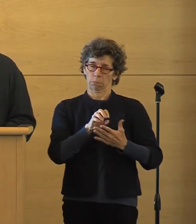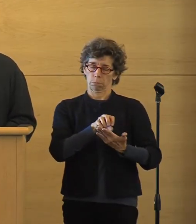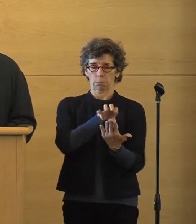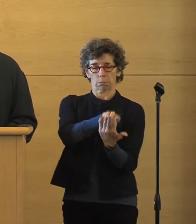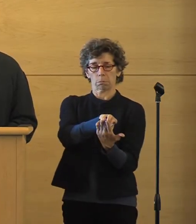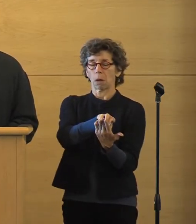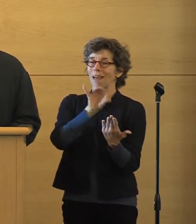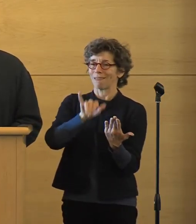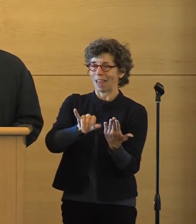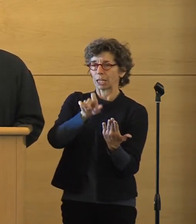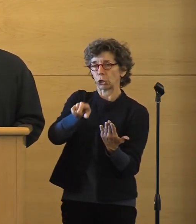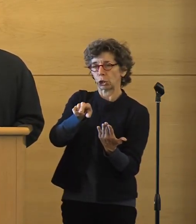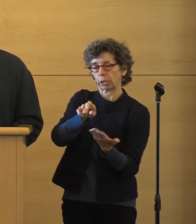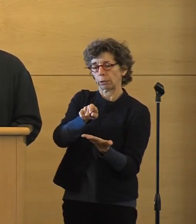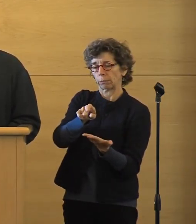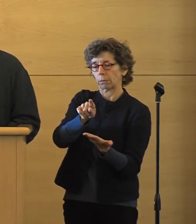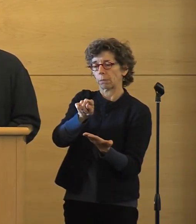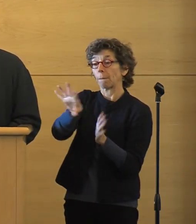content. But